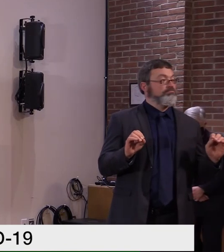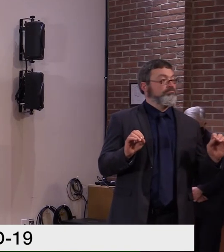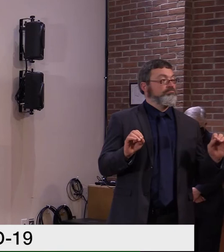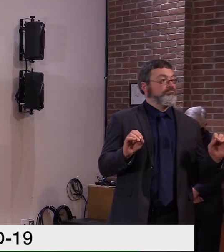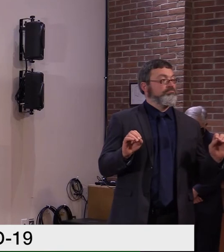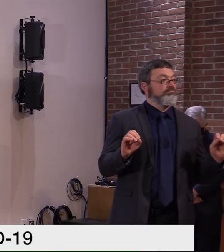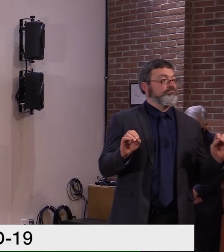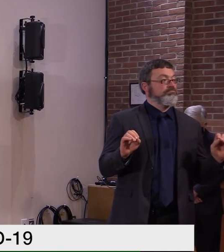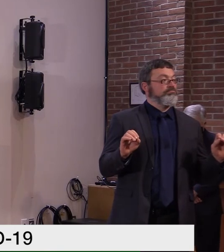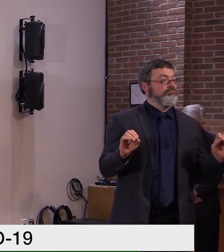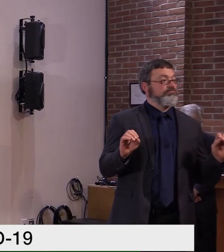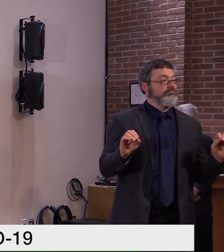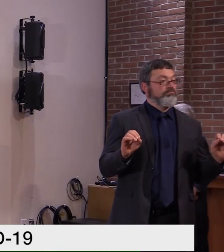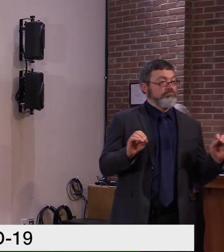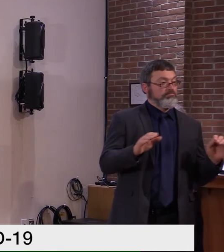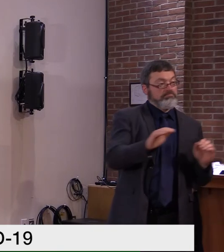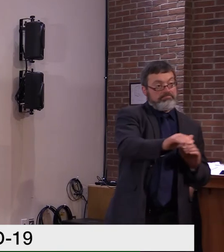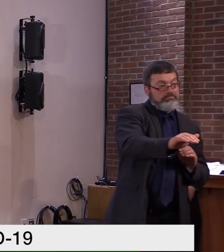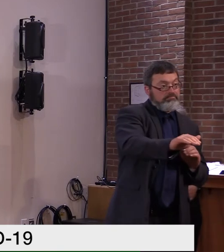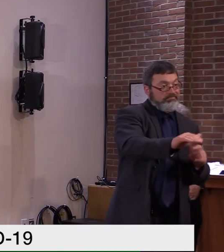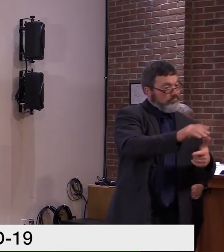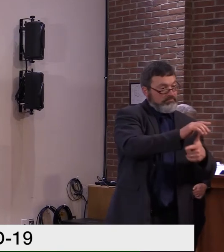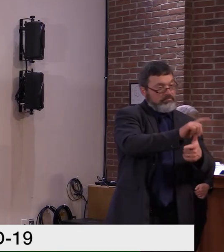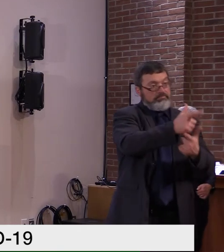John Dillon, BPR.